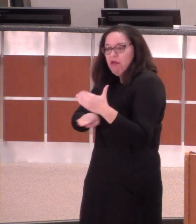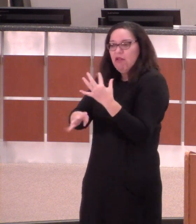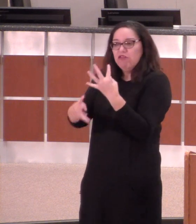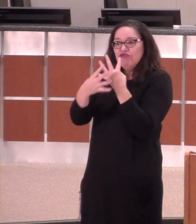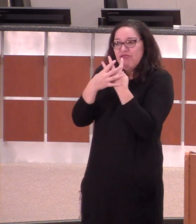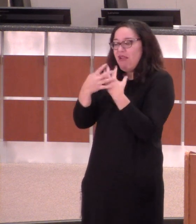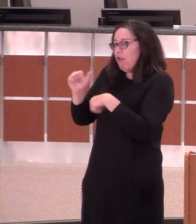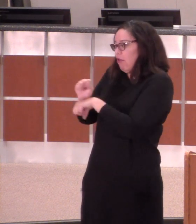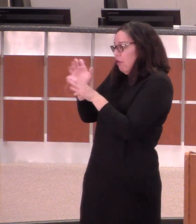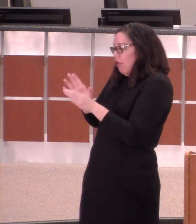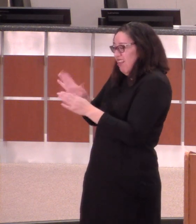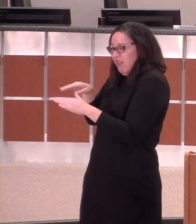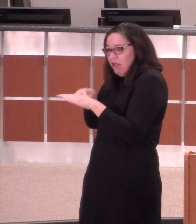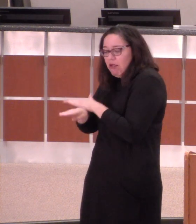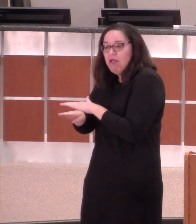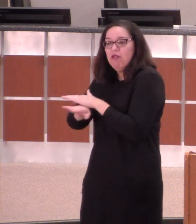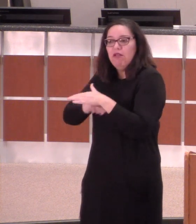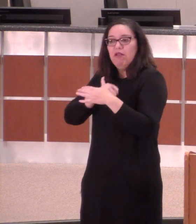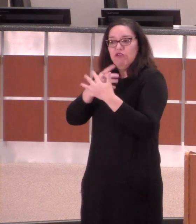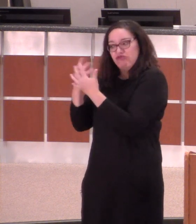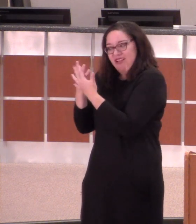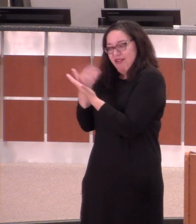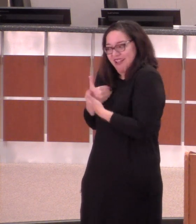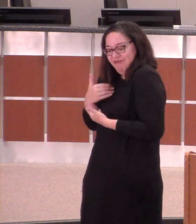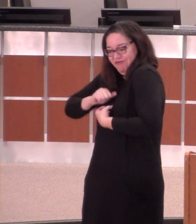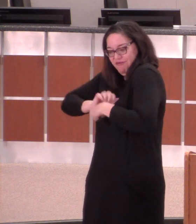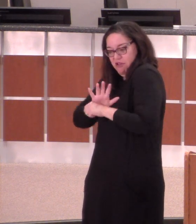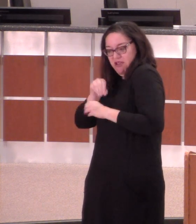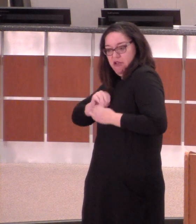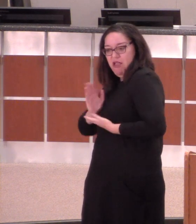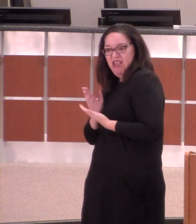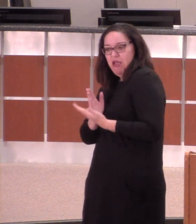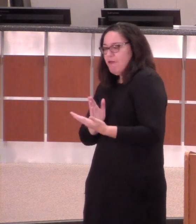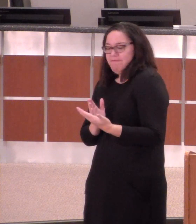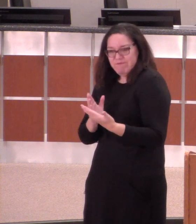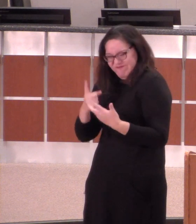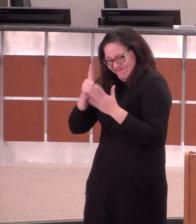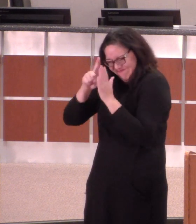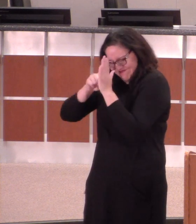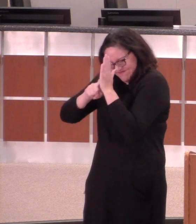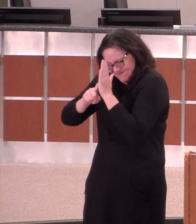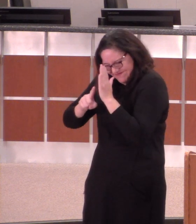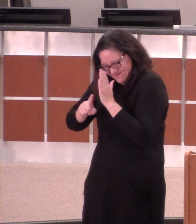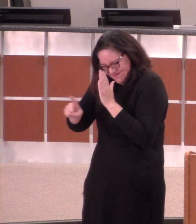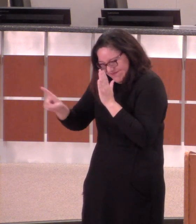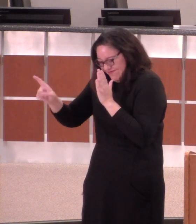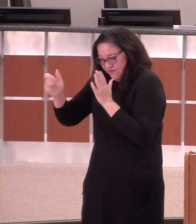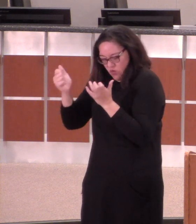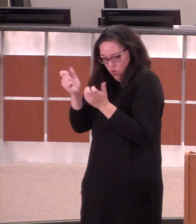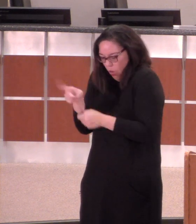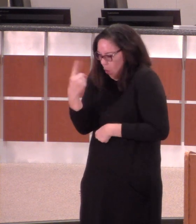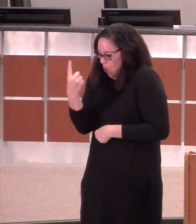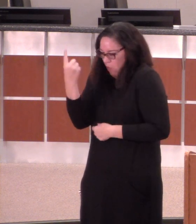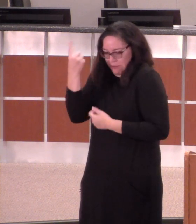happened, we believe we've narrowed it down to that trip to the jail, or to that trip to the hospital.